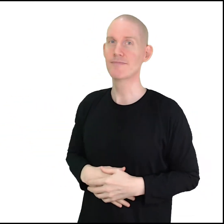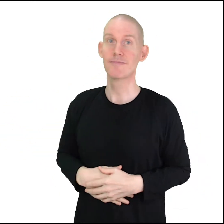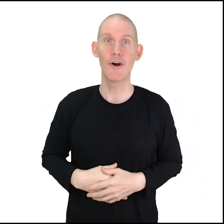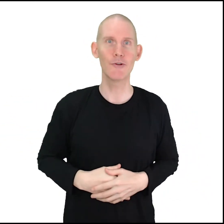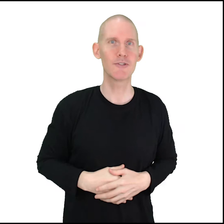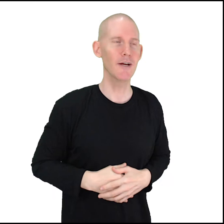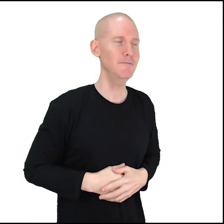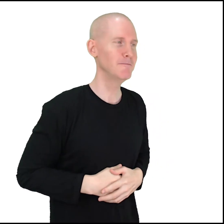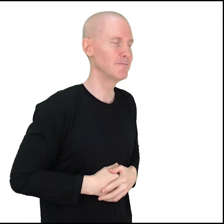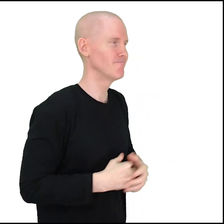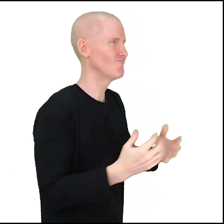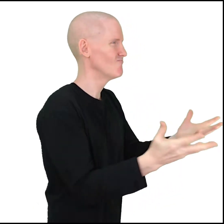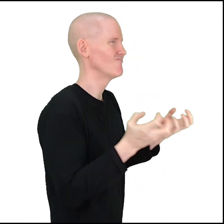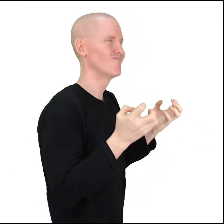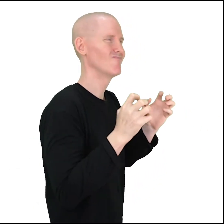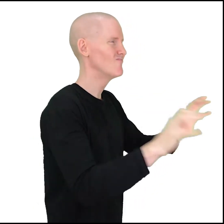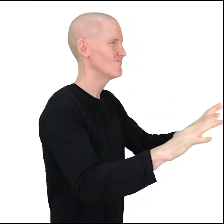Other side.